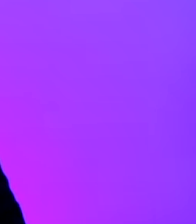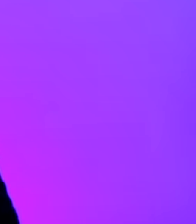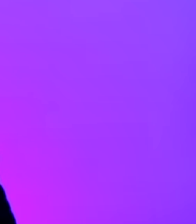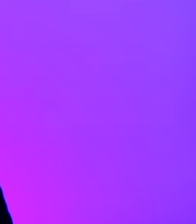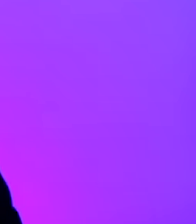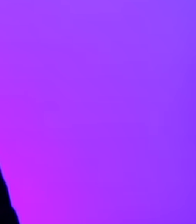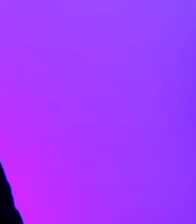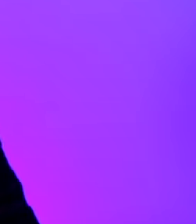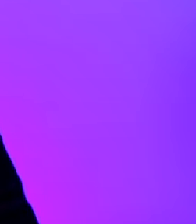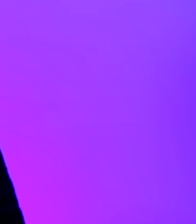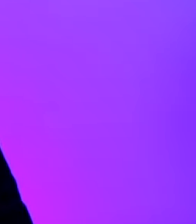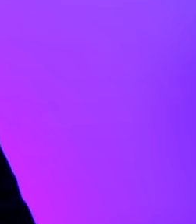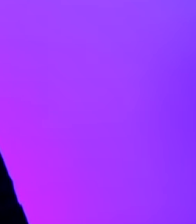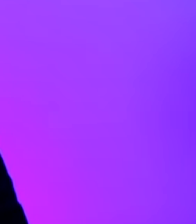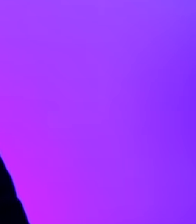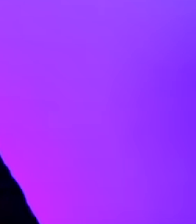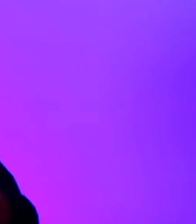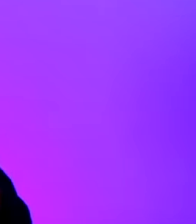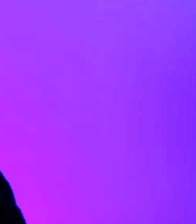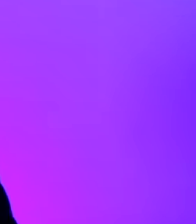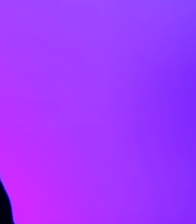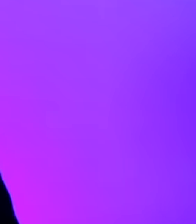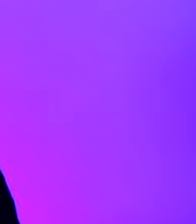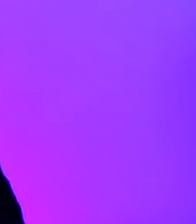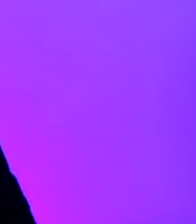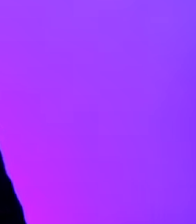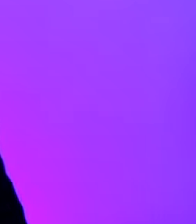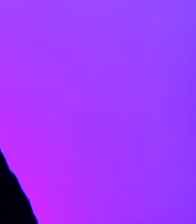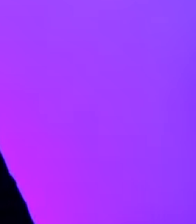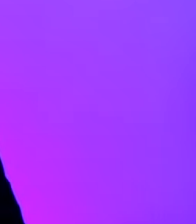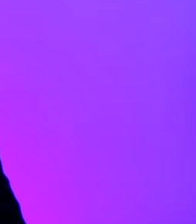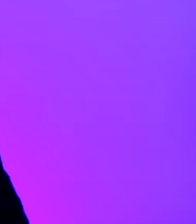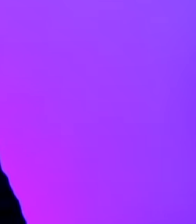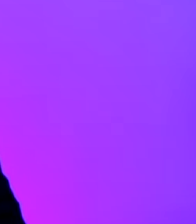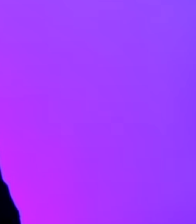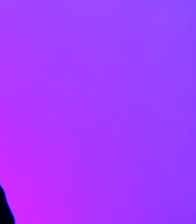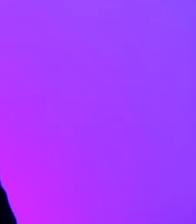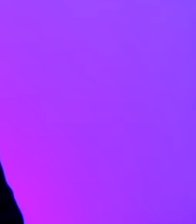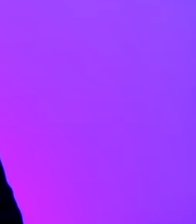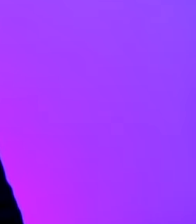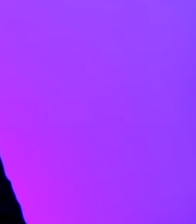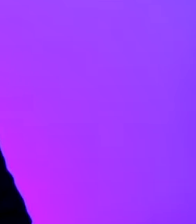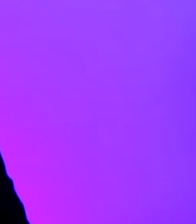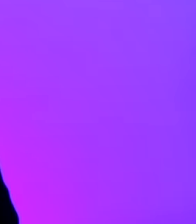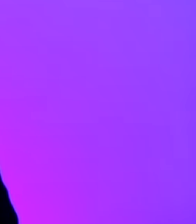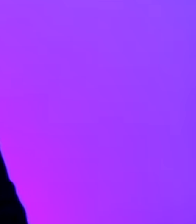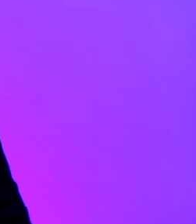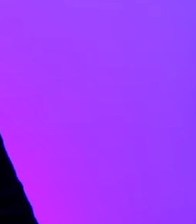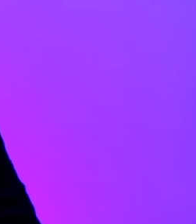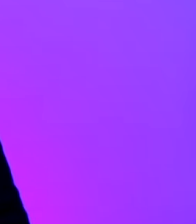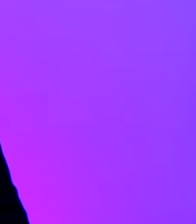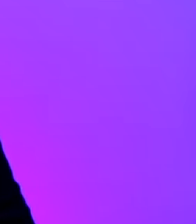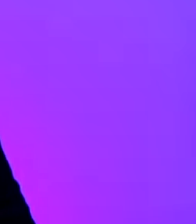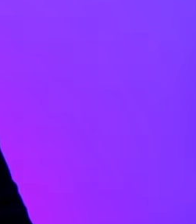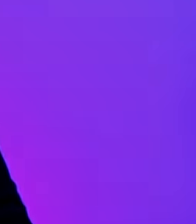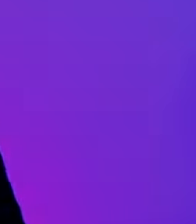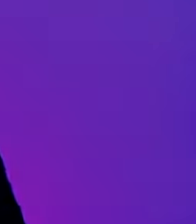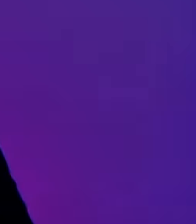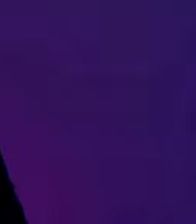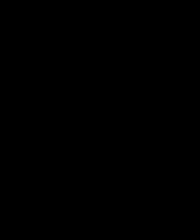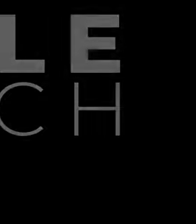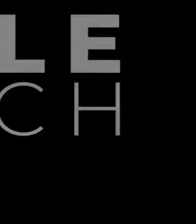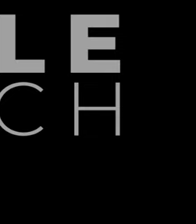information at simplechurchtulsa.com. And we'd love to pray for you any way we can. So please message us, and we hope you have a great week.